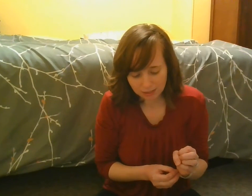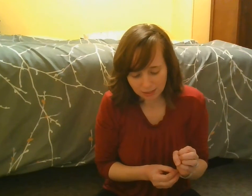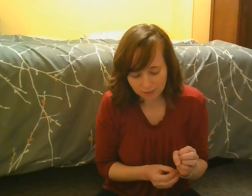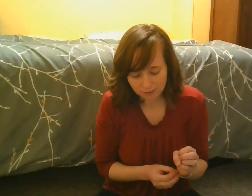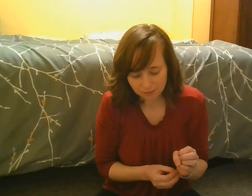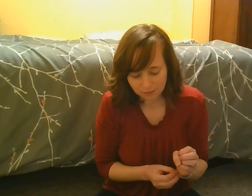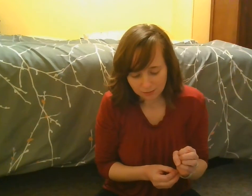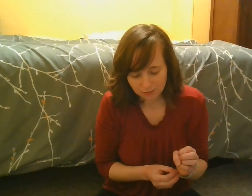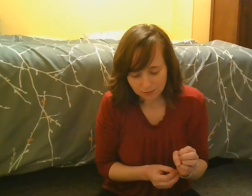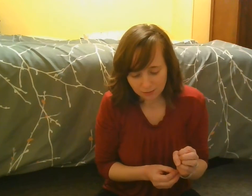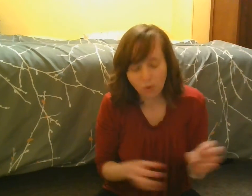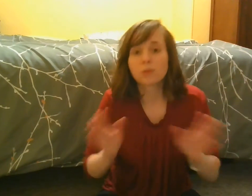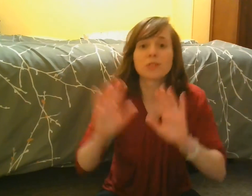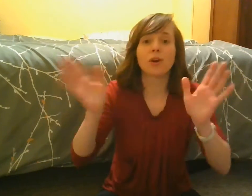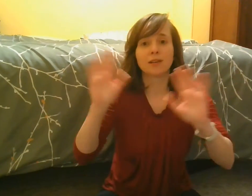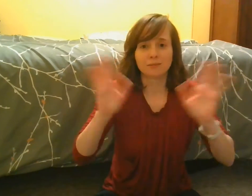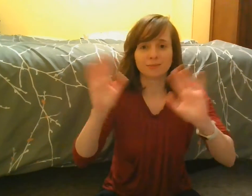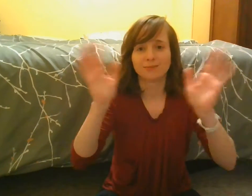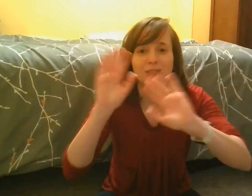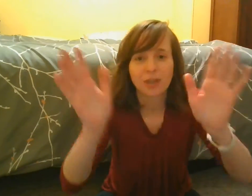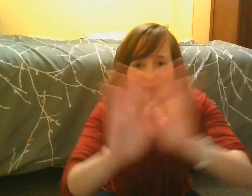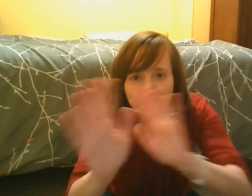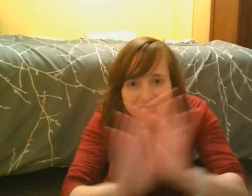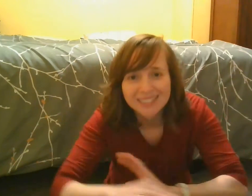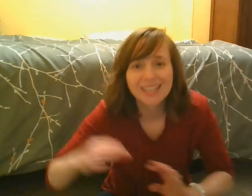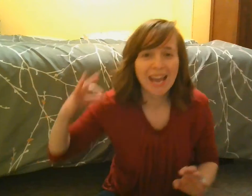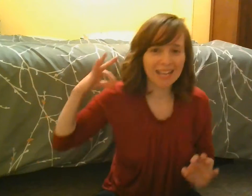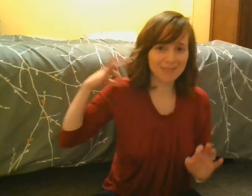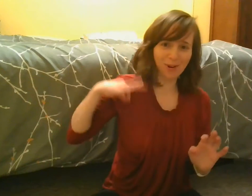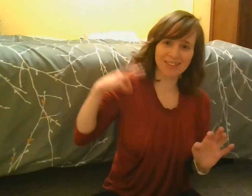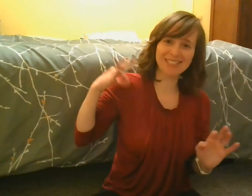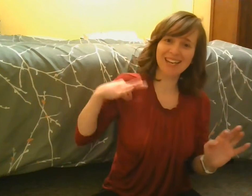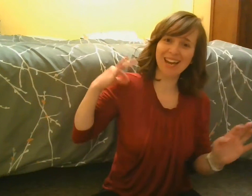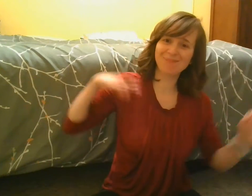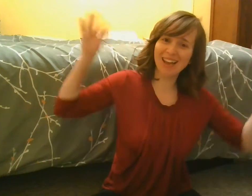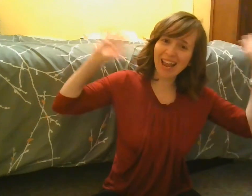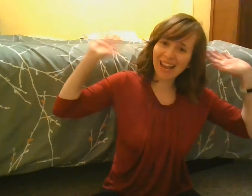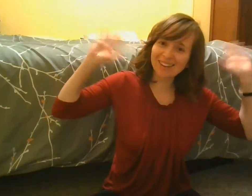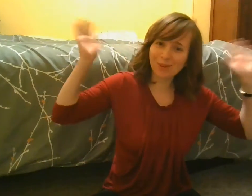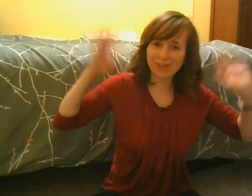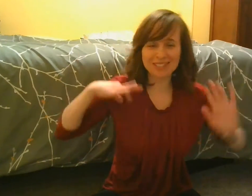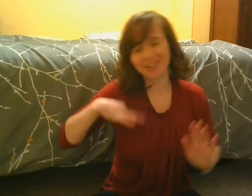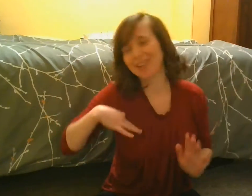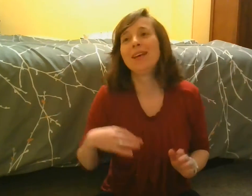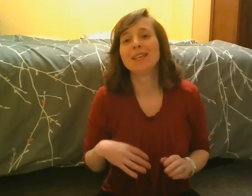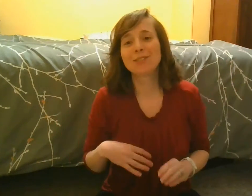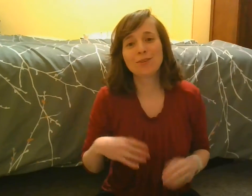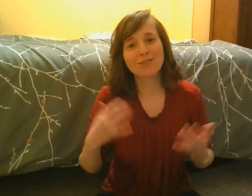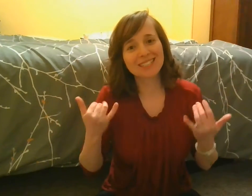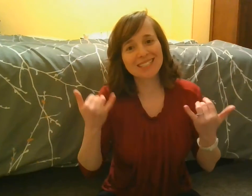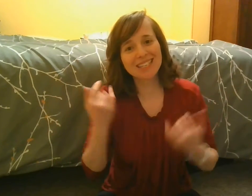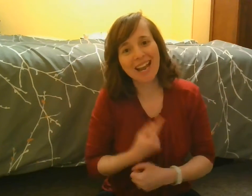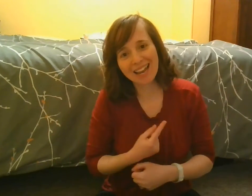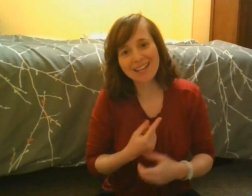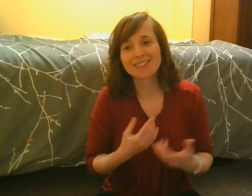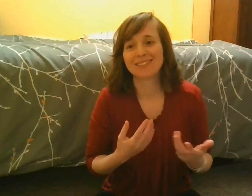it? Oh, sorry. It's bonus time. Yay, bonus time. So today